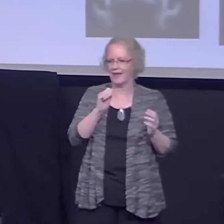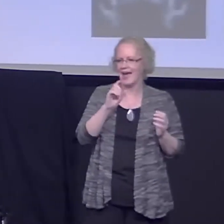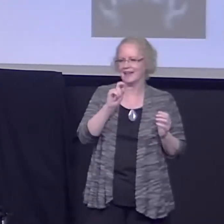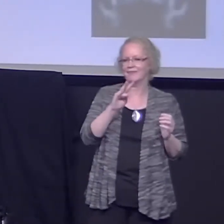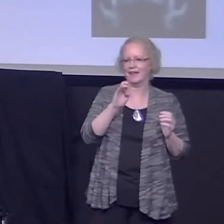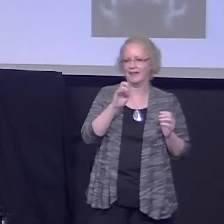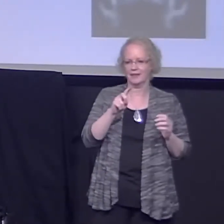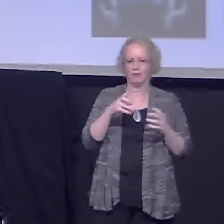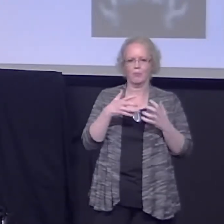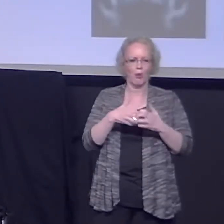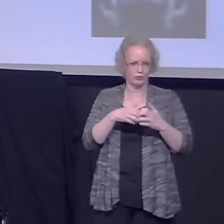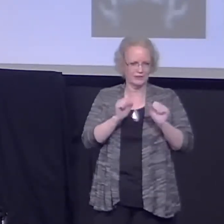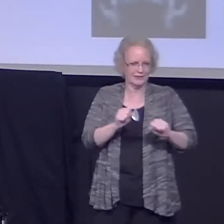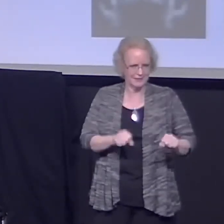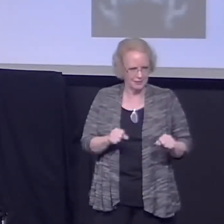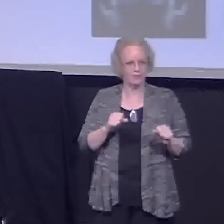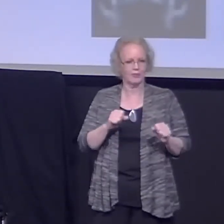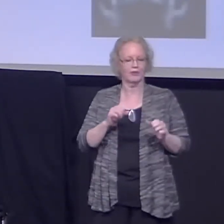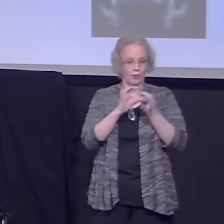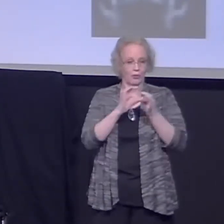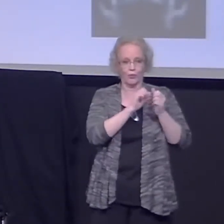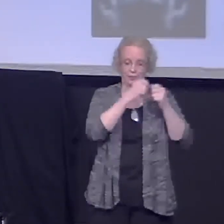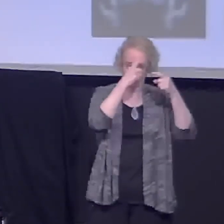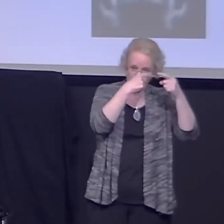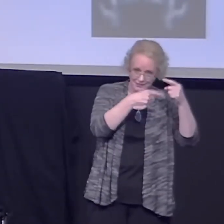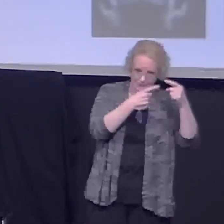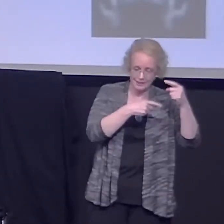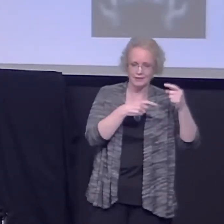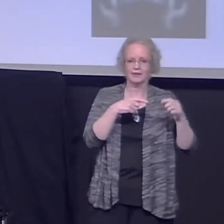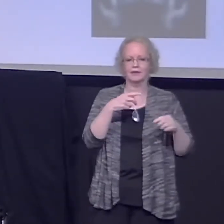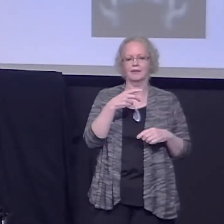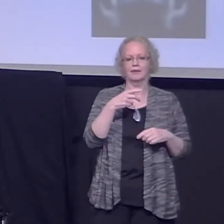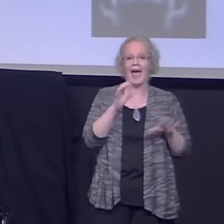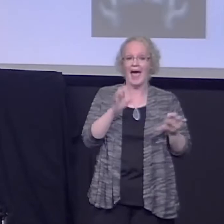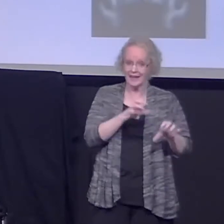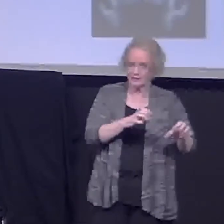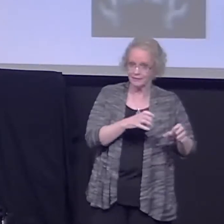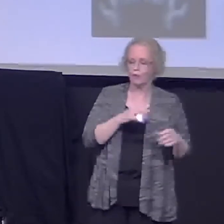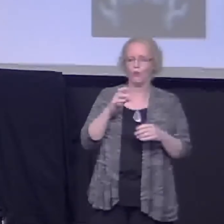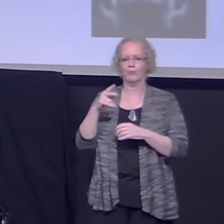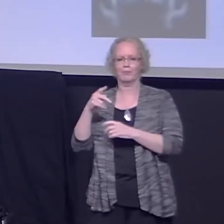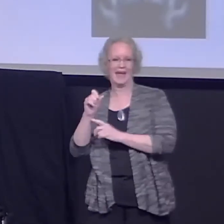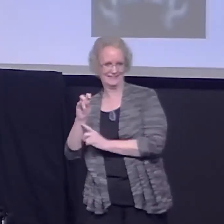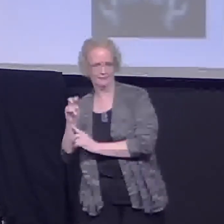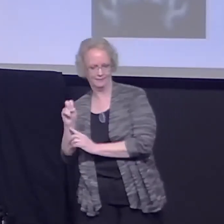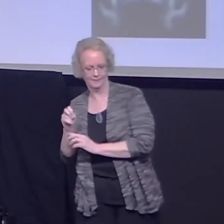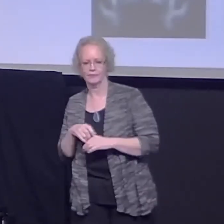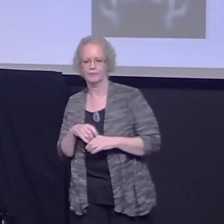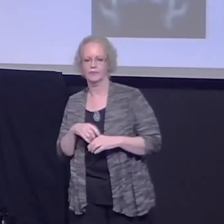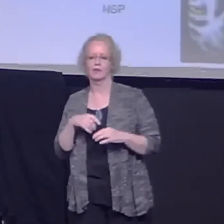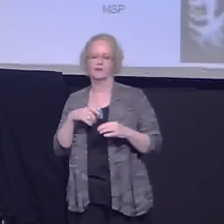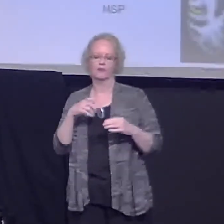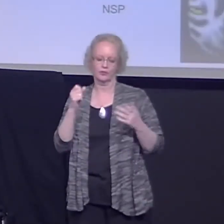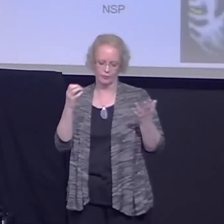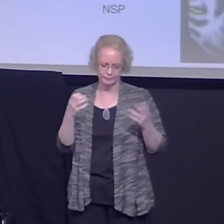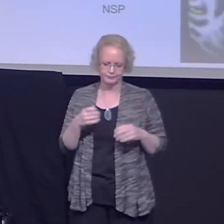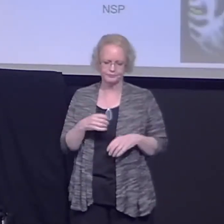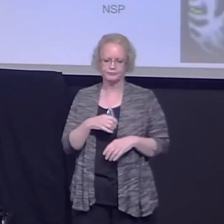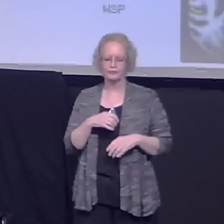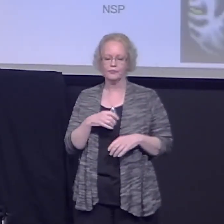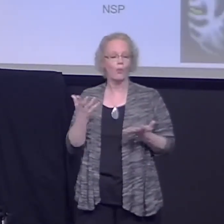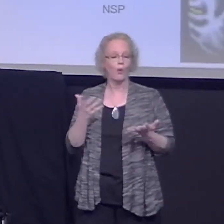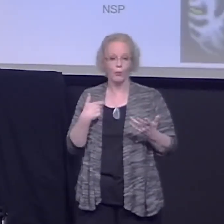sensory processing and vice versa, whereas the passively heard sequence is, presumably purely auditory. So